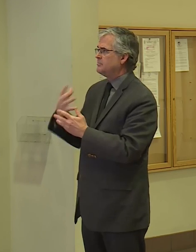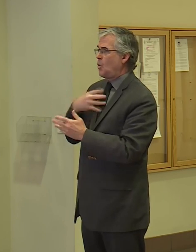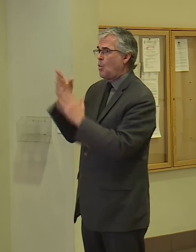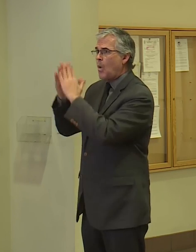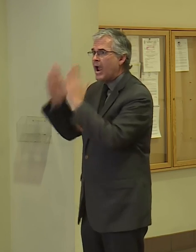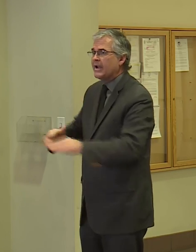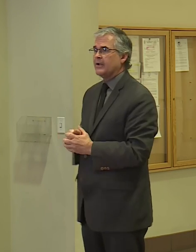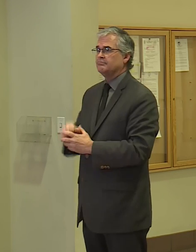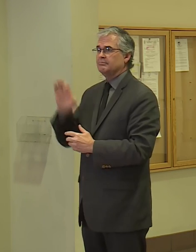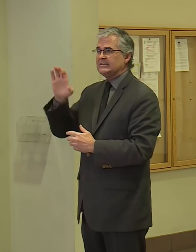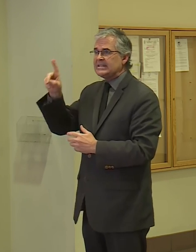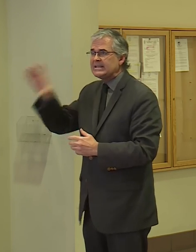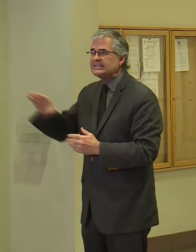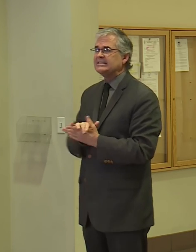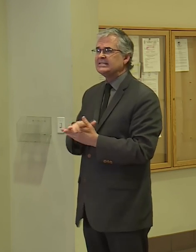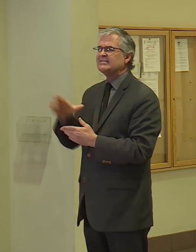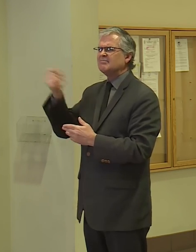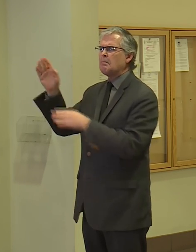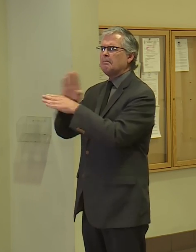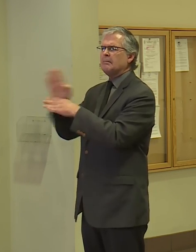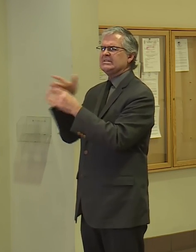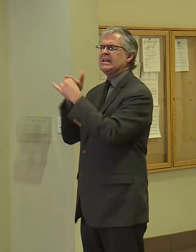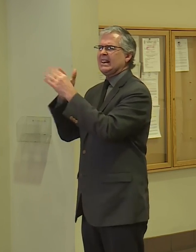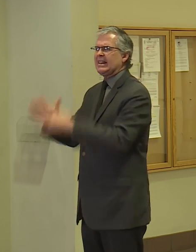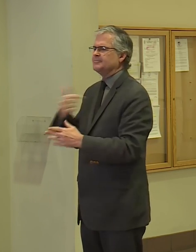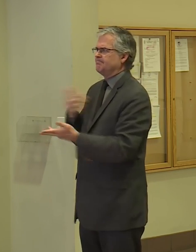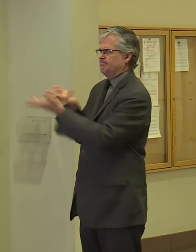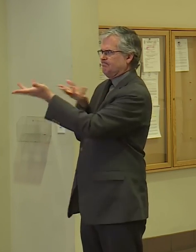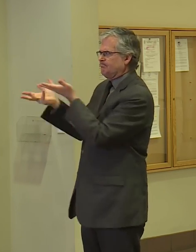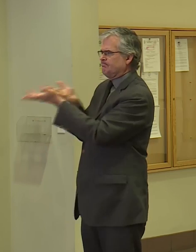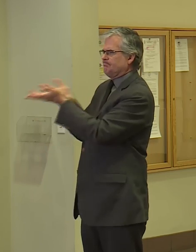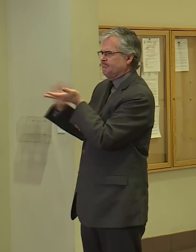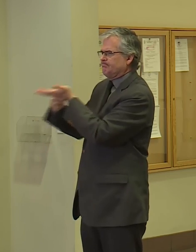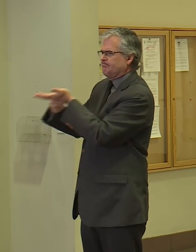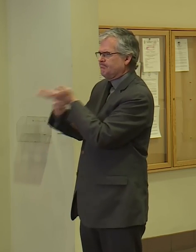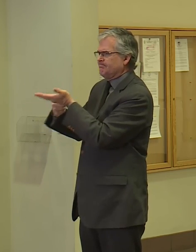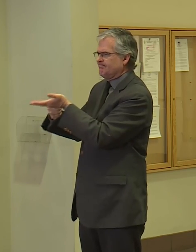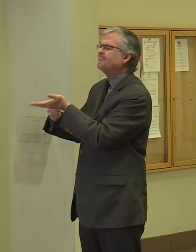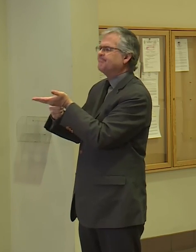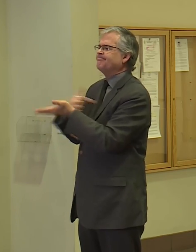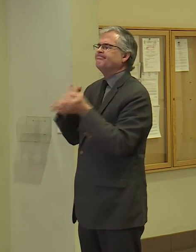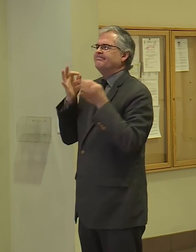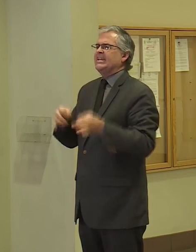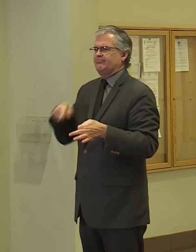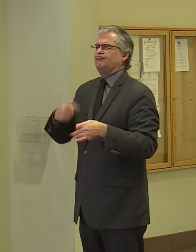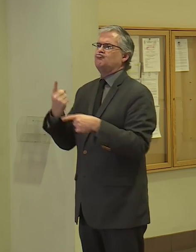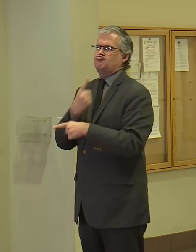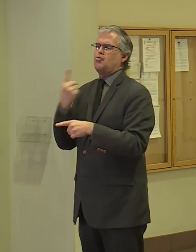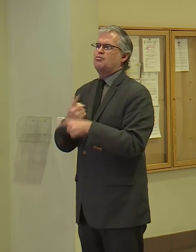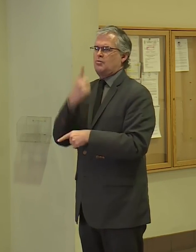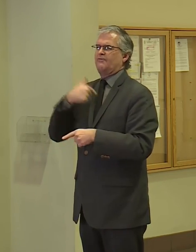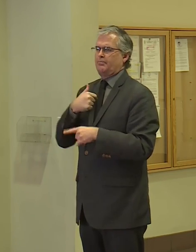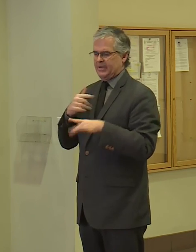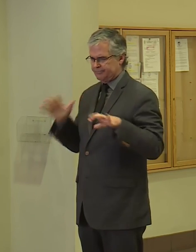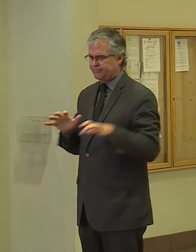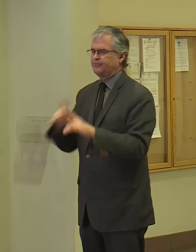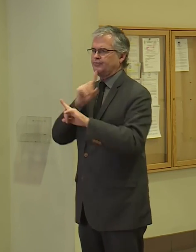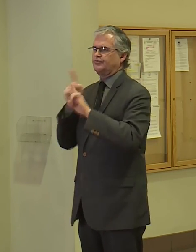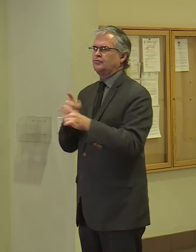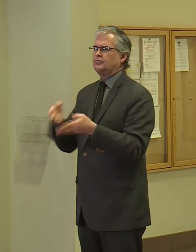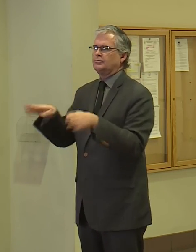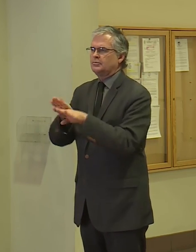industry leaders and I fully believe that this is an appropriate and info formed reaction we had many vulnerable populations